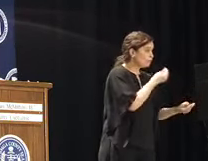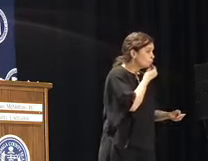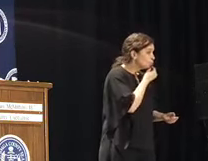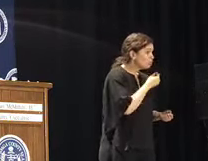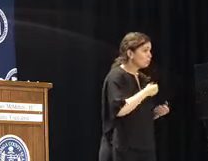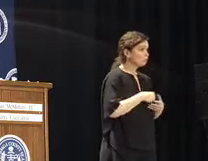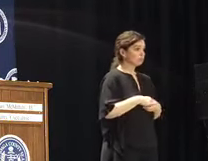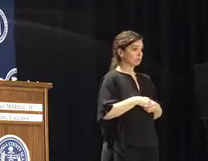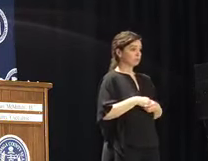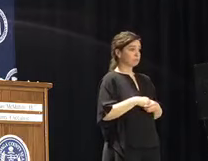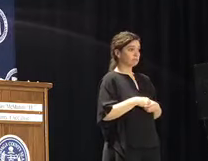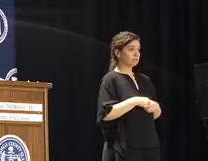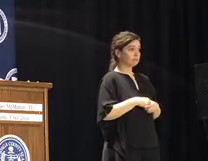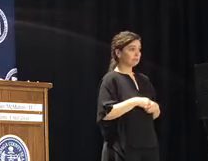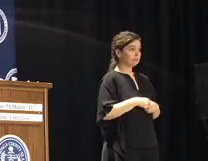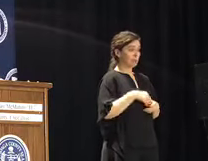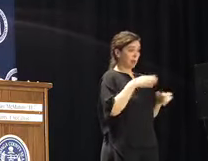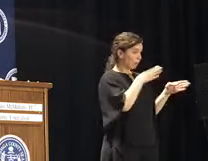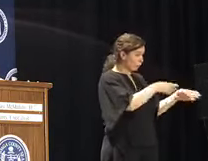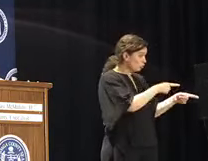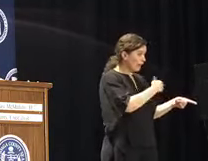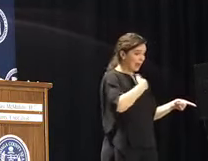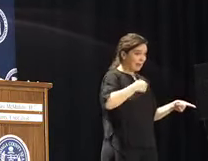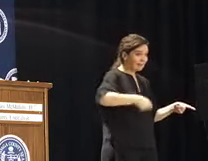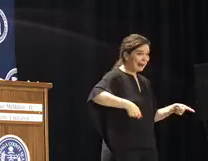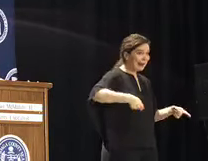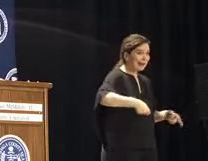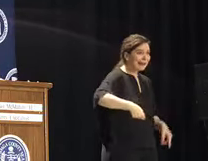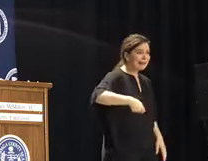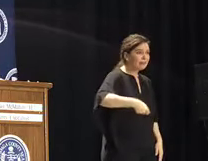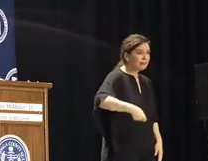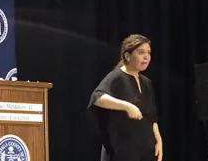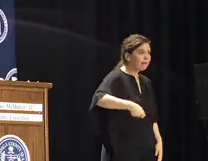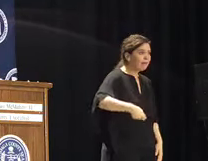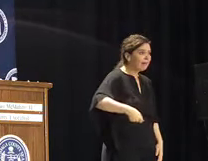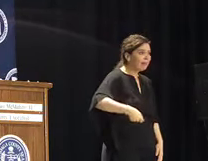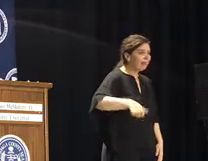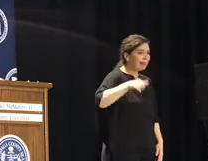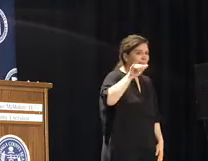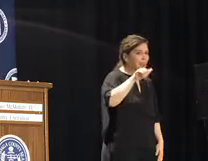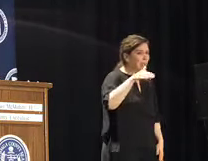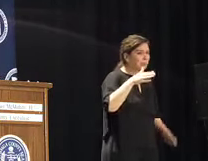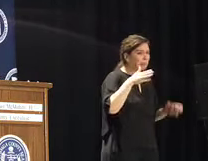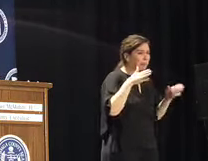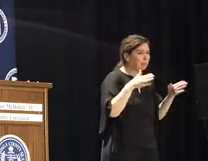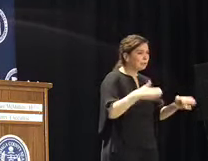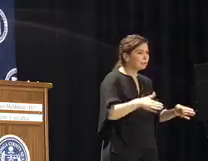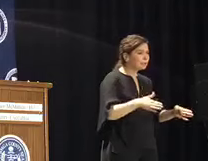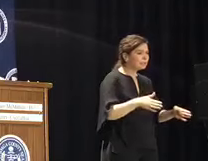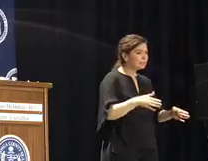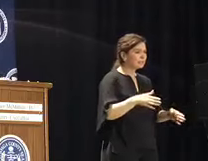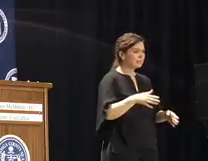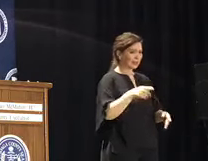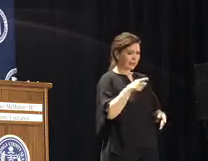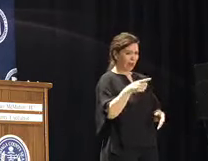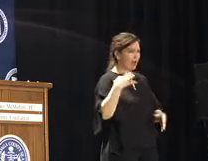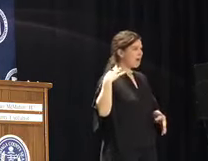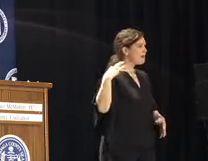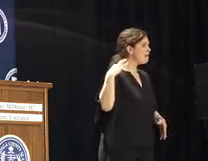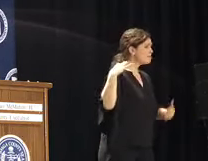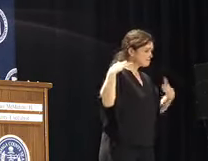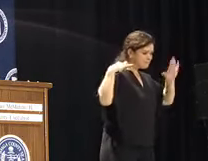has a cane to walk. That person really isn't someone who should be delivering meals, but I think it